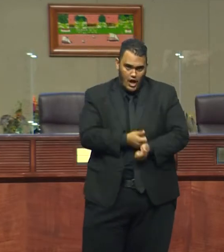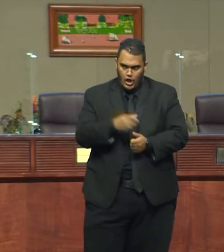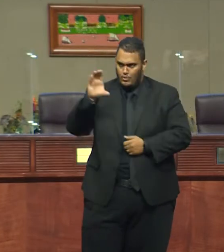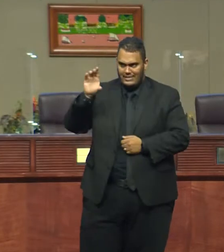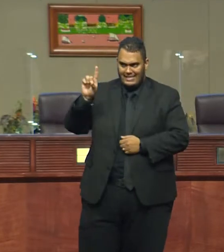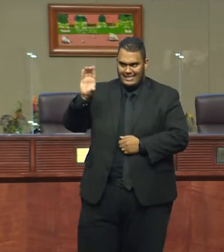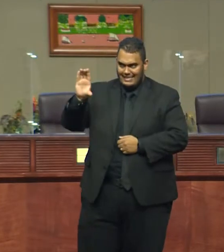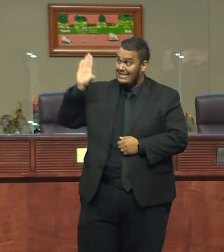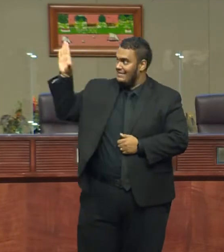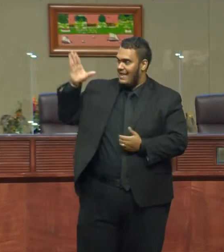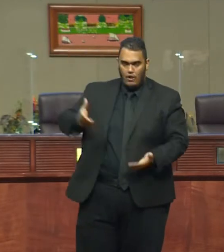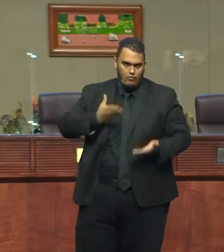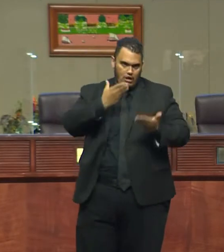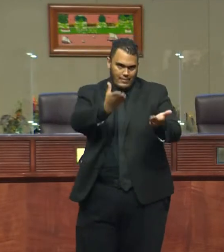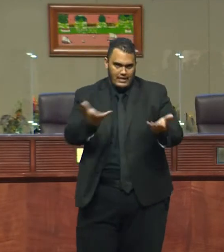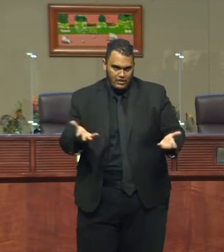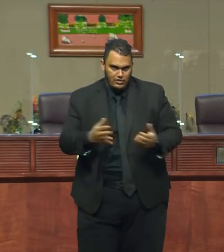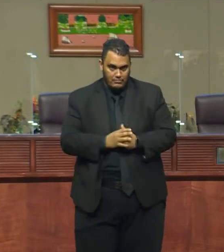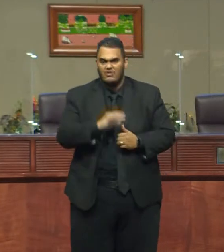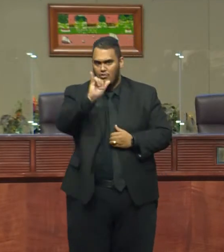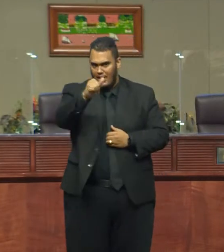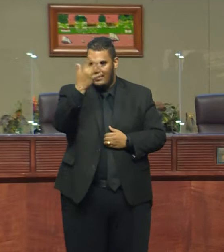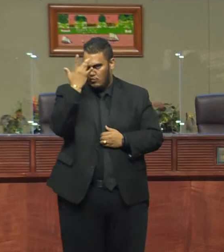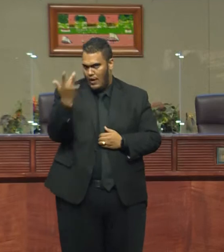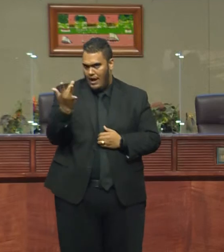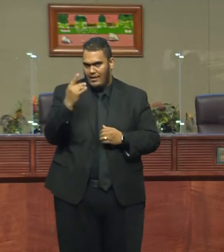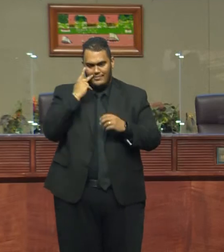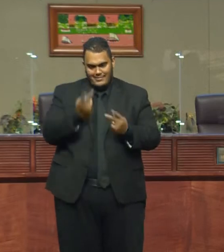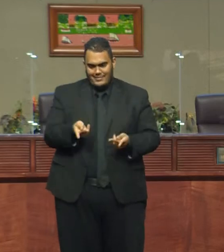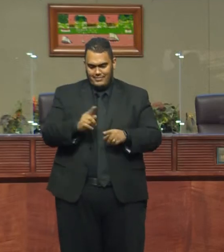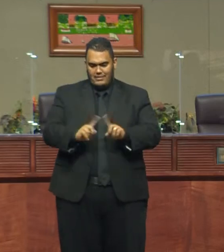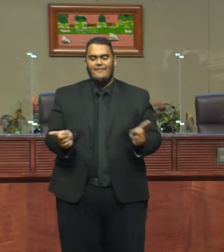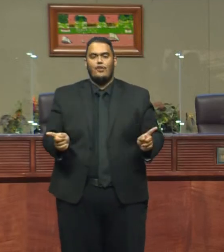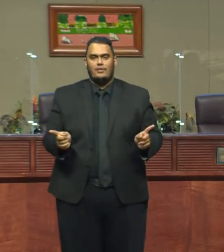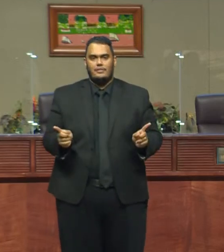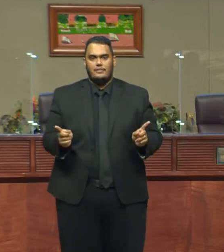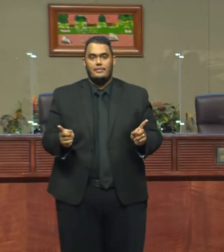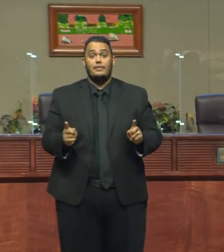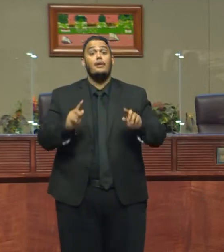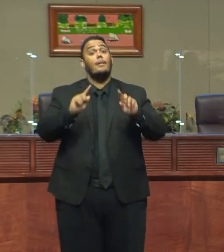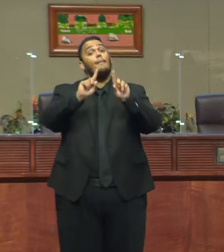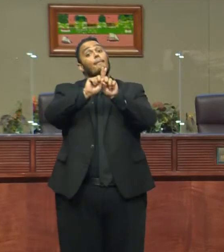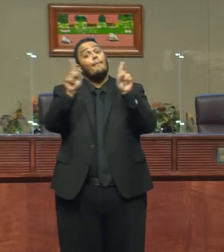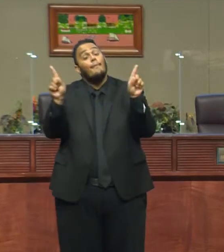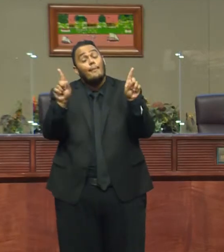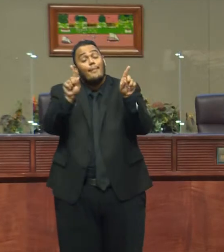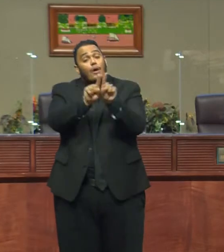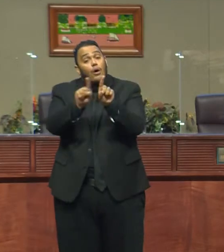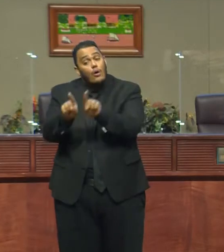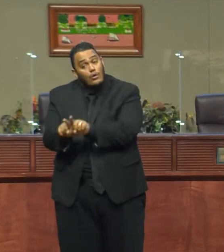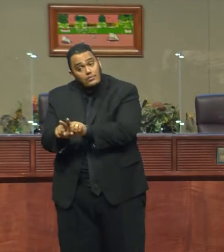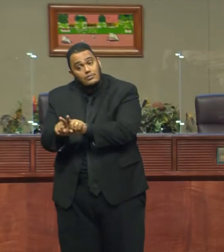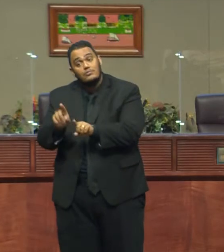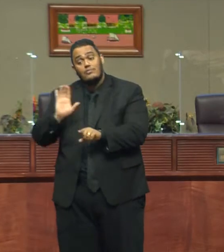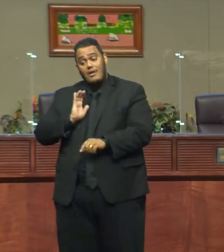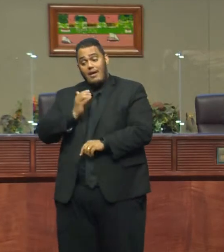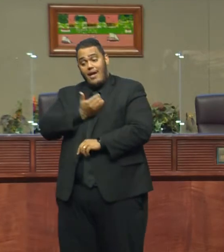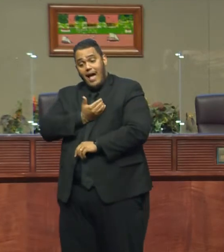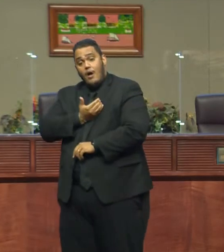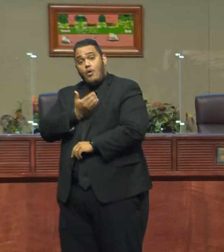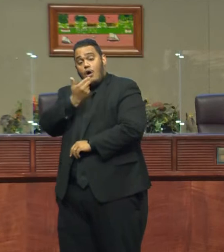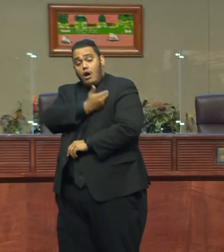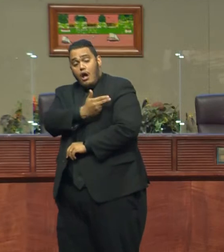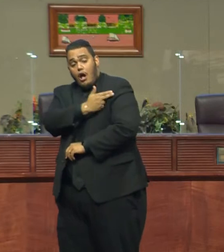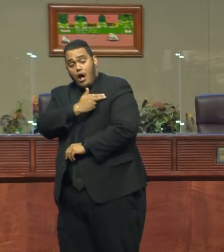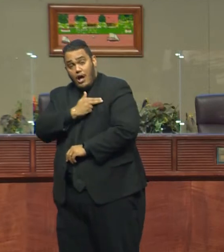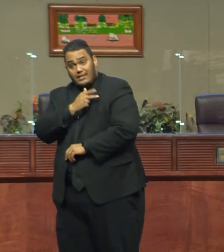that's why those changes. But again, it also happens to be that our hospitals are receiving doses from